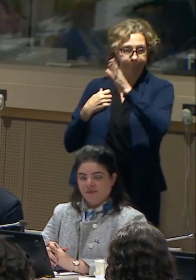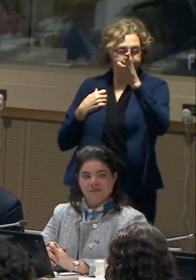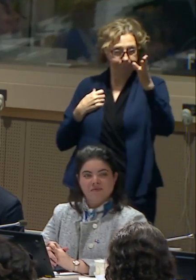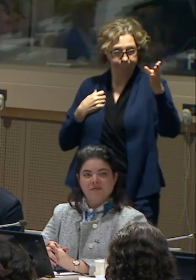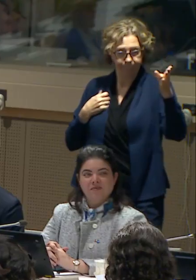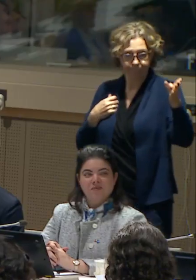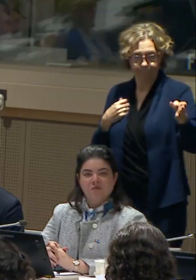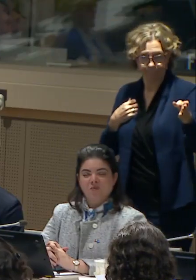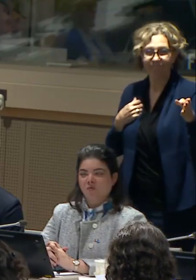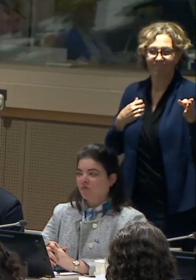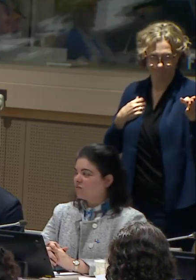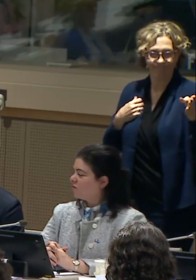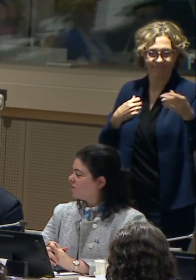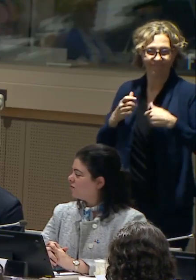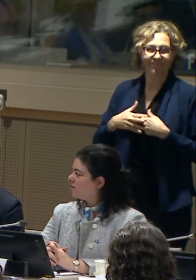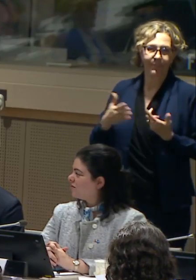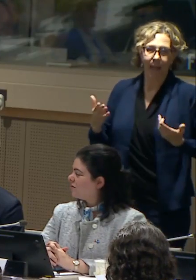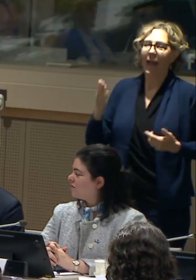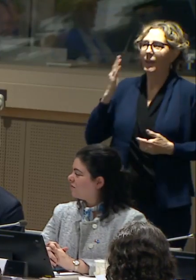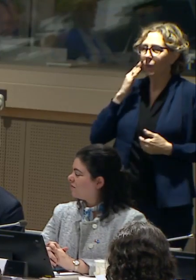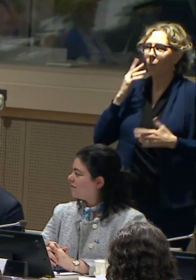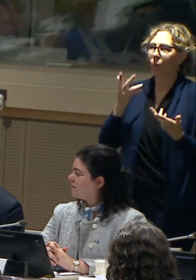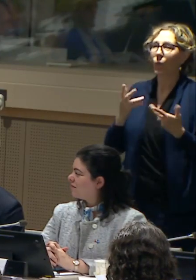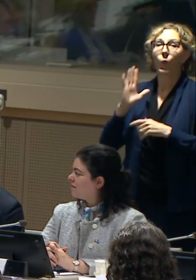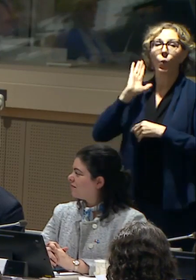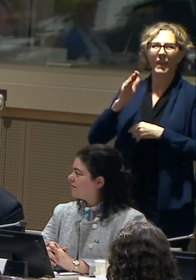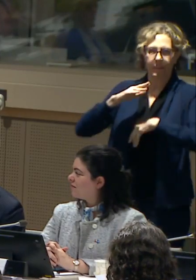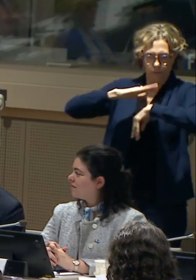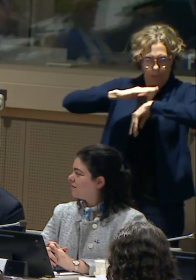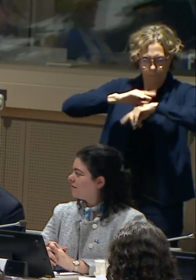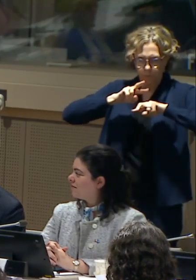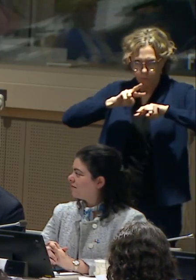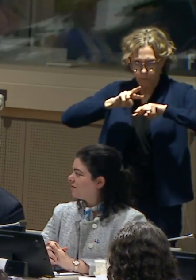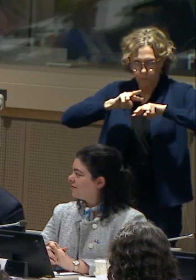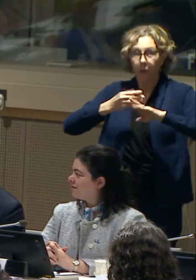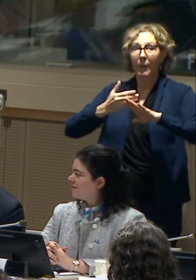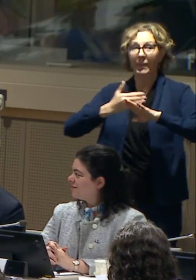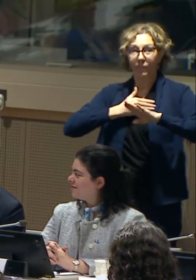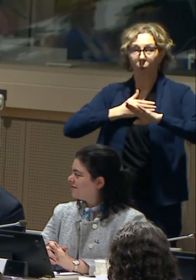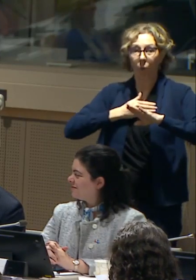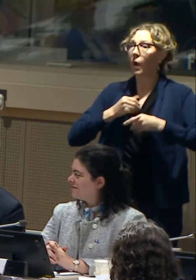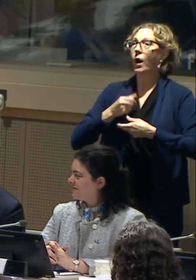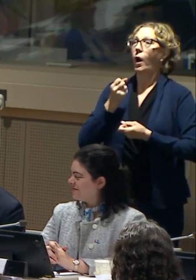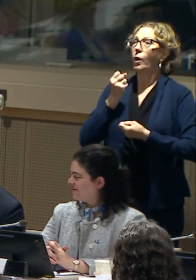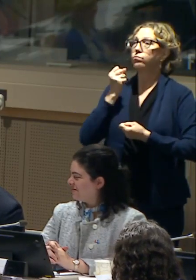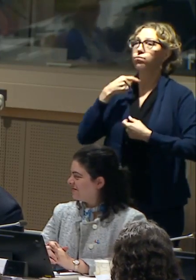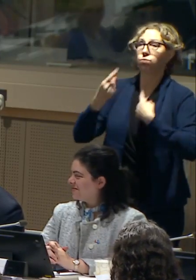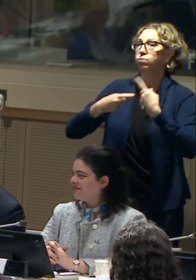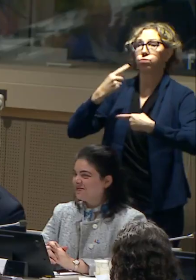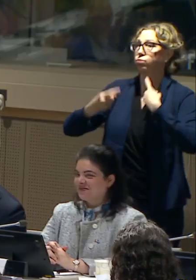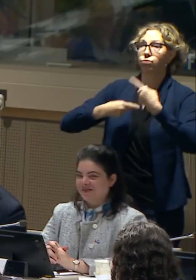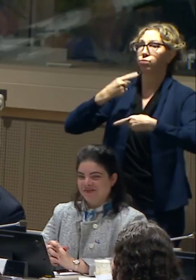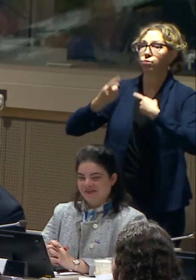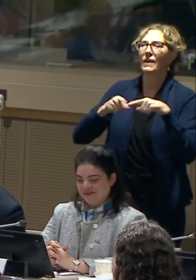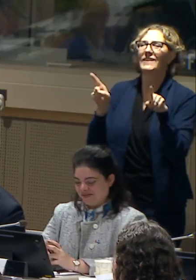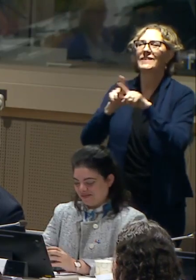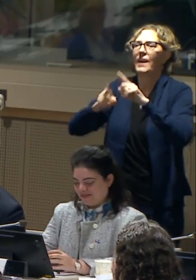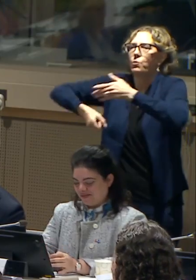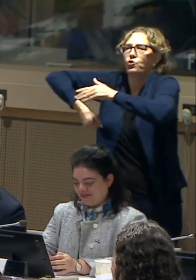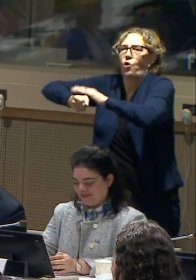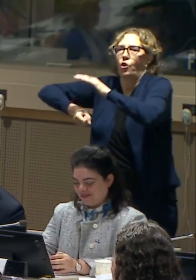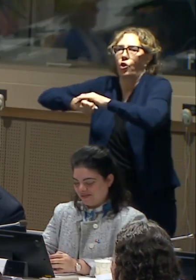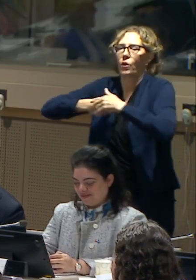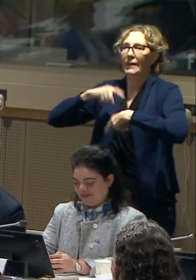Soccer World Cup is here also, when you have 3 minutes left, I'm going to show you a yellow card. When you have 1 minute left, I'm going to show you a red